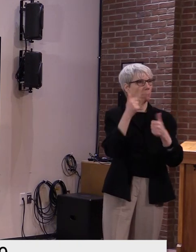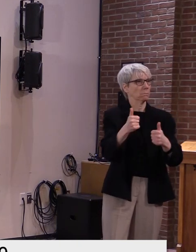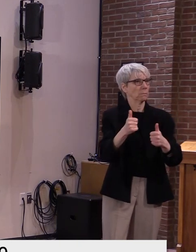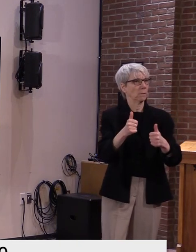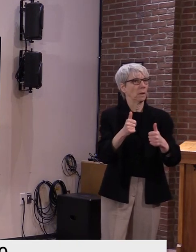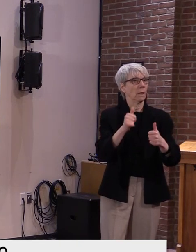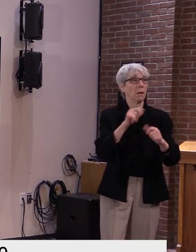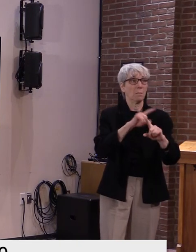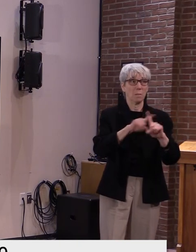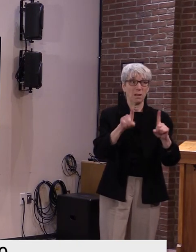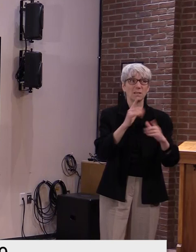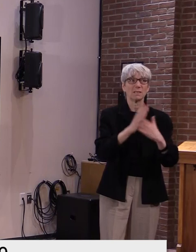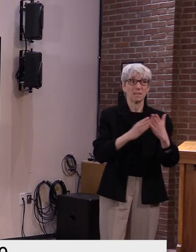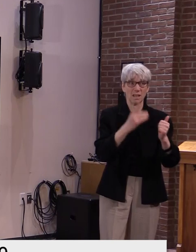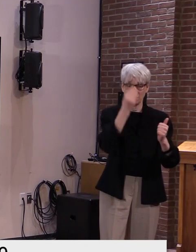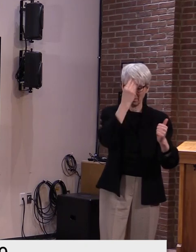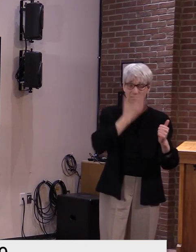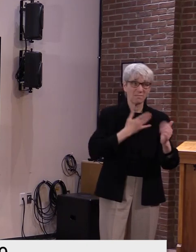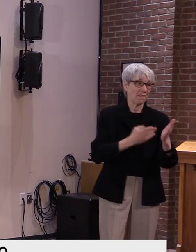they may be homeless. Yeah.